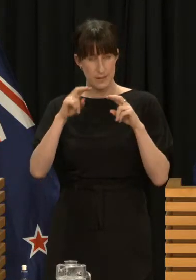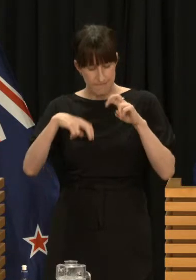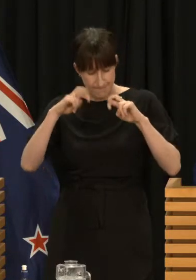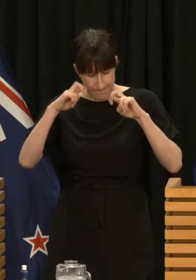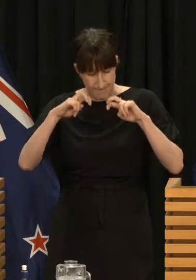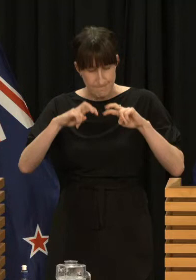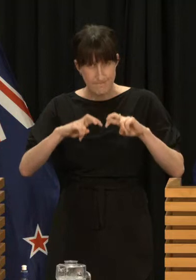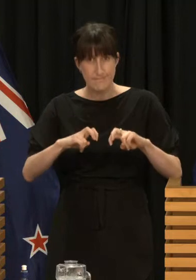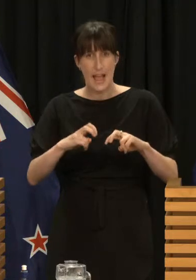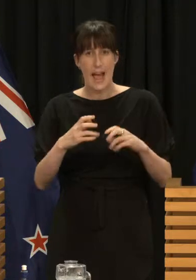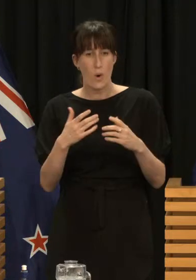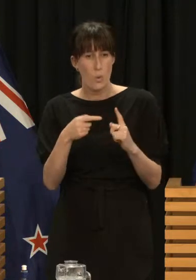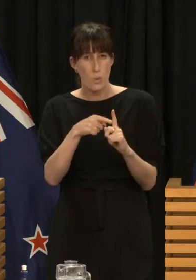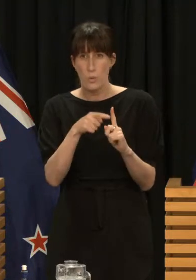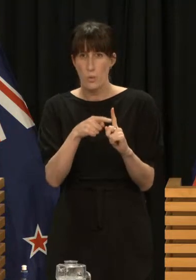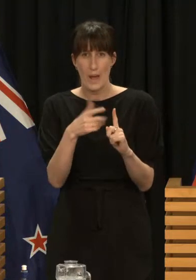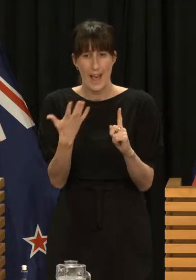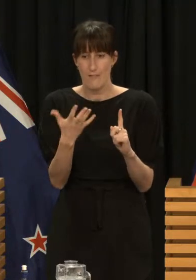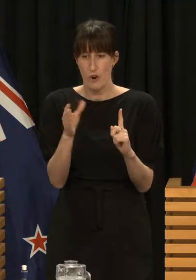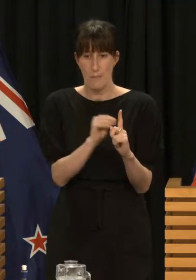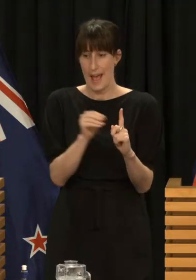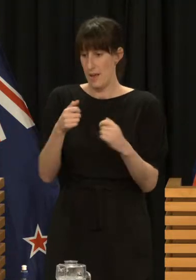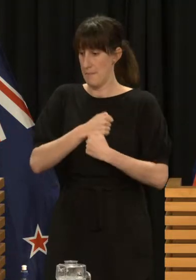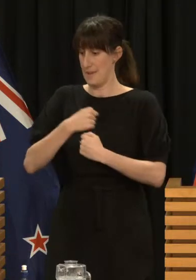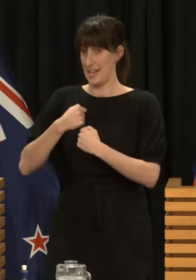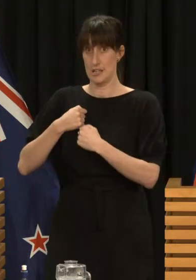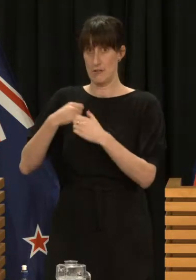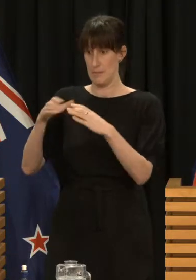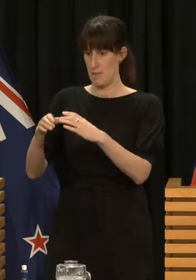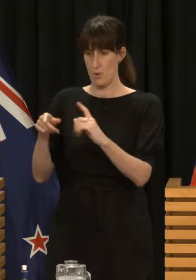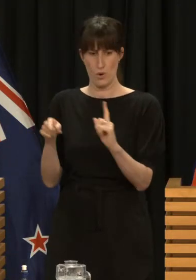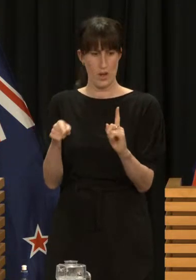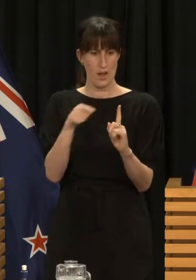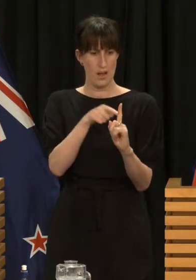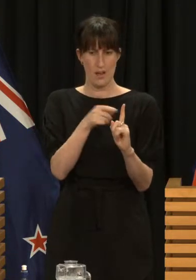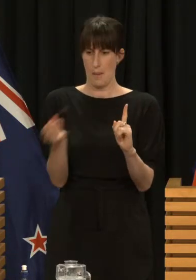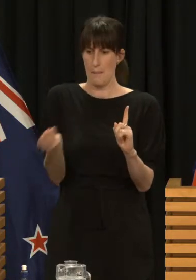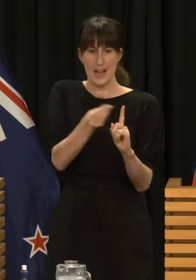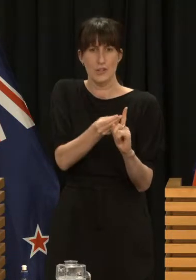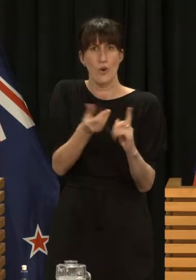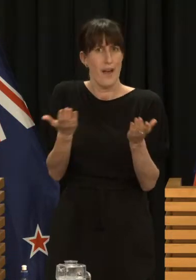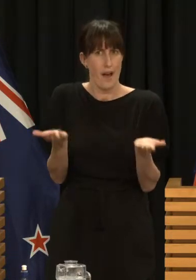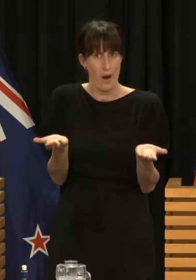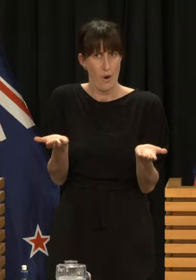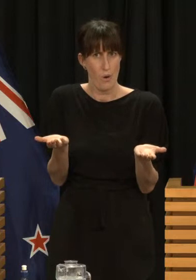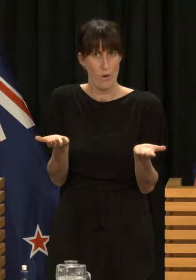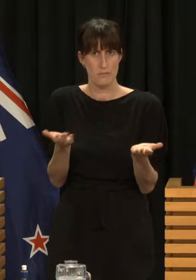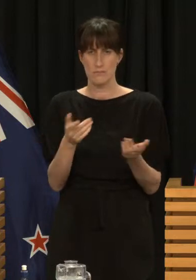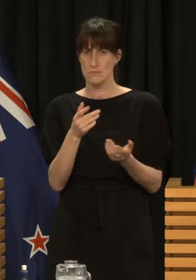in the movements of these 2 cases, people that they may have met or places they may have visited.